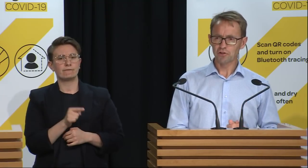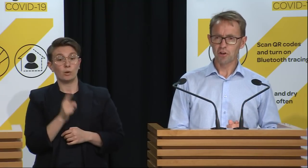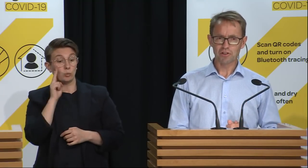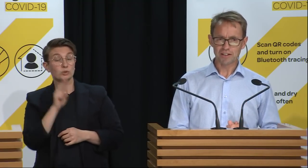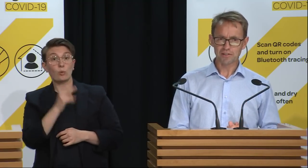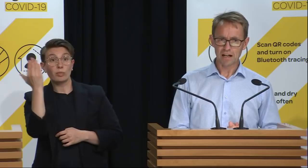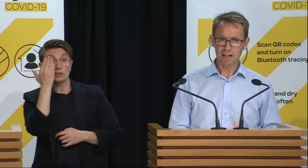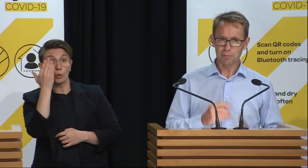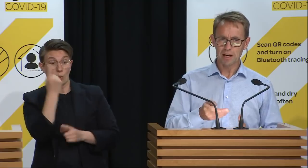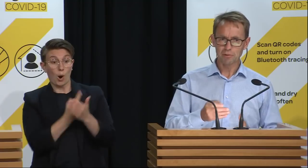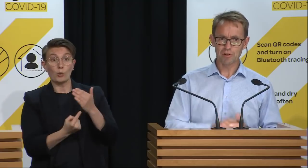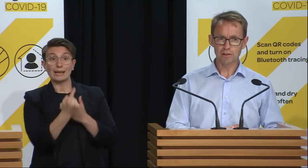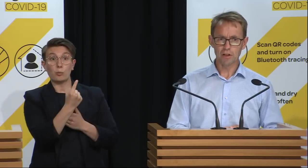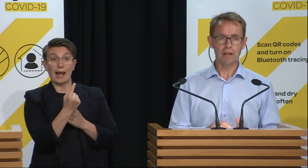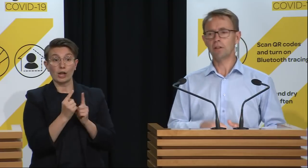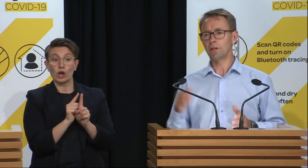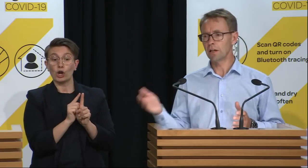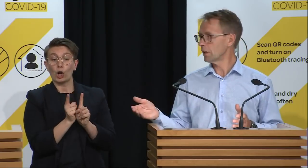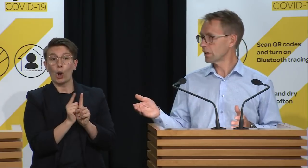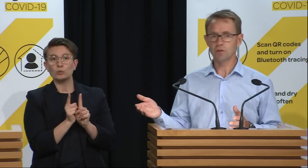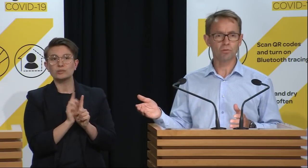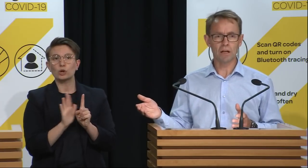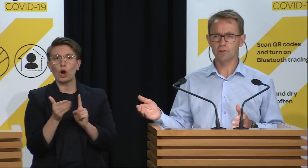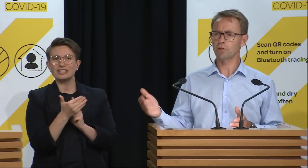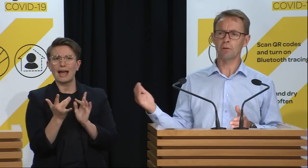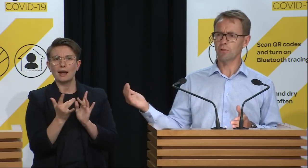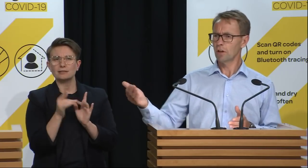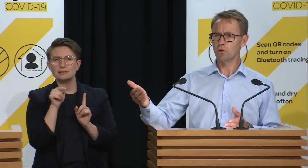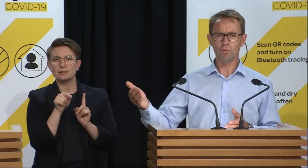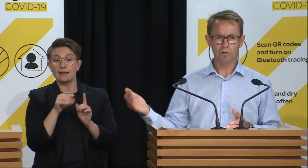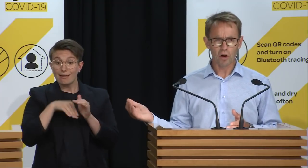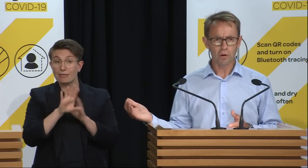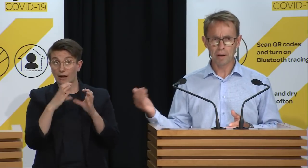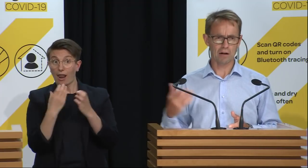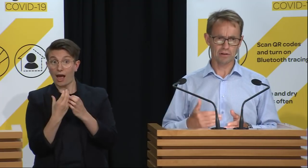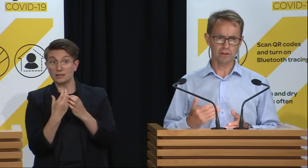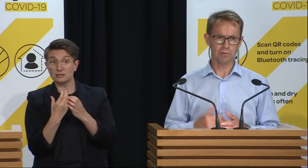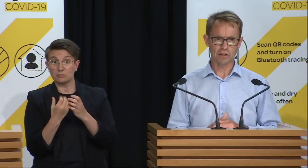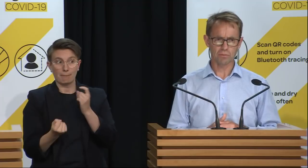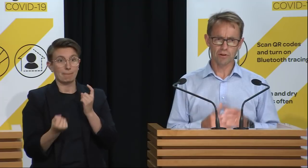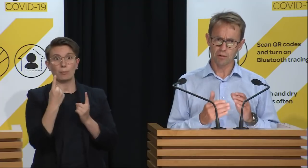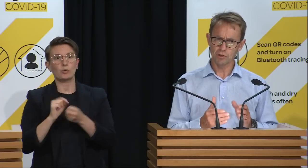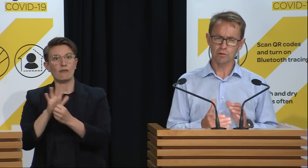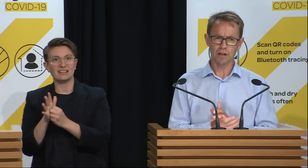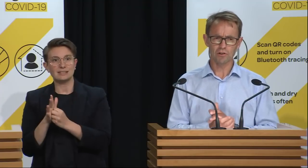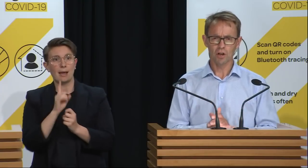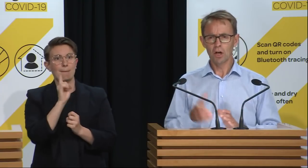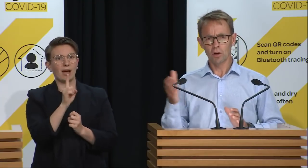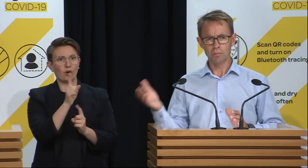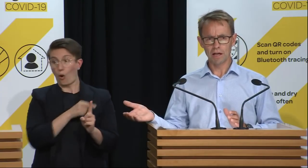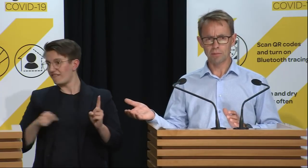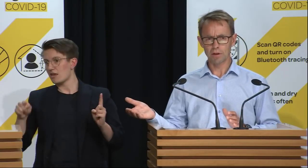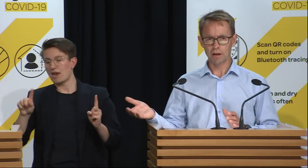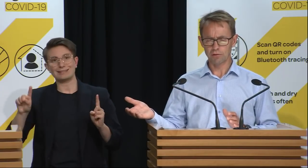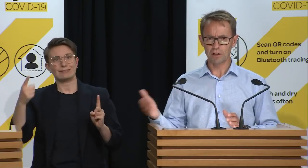one close contact in the class became infected, and yet we had a casual plus contact with no apparent interaction with our original case